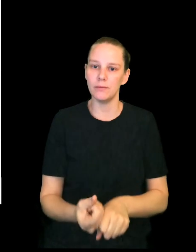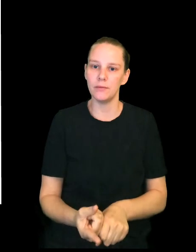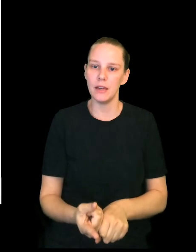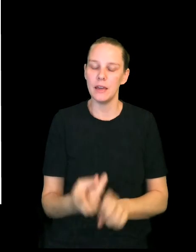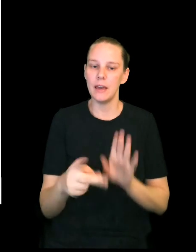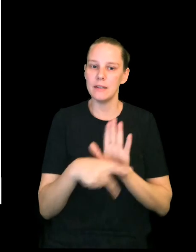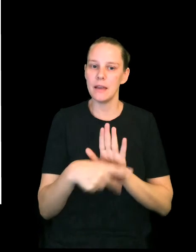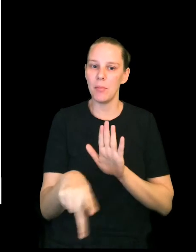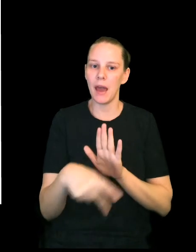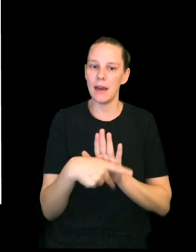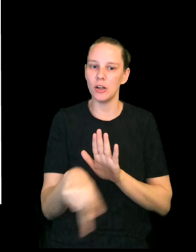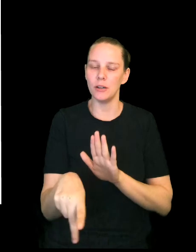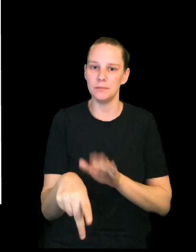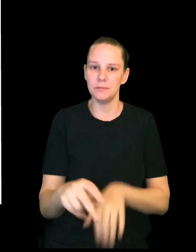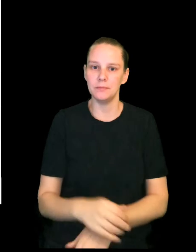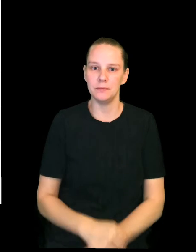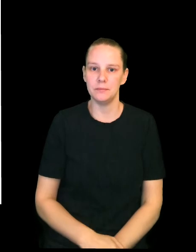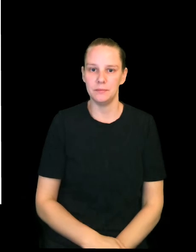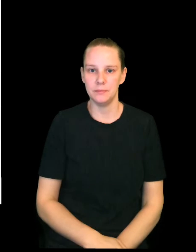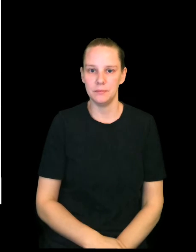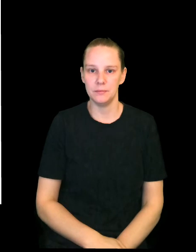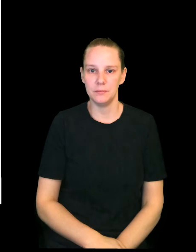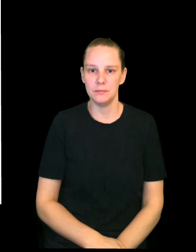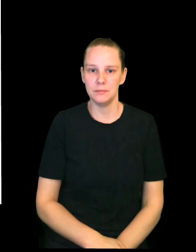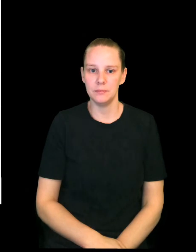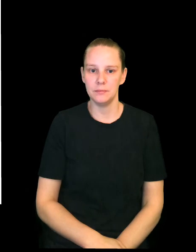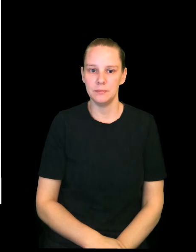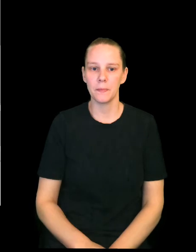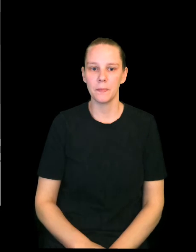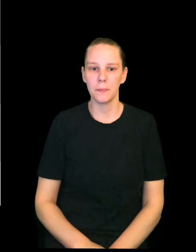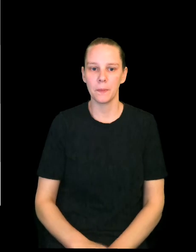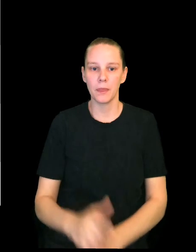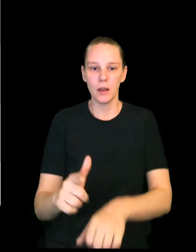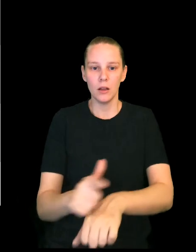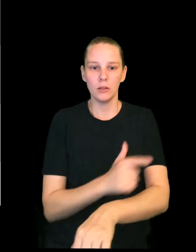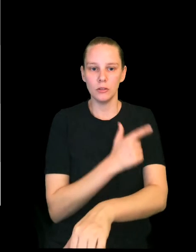year. It is a pattern.